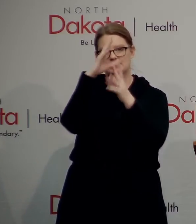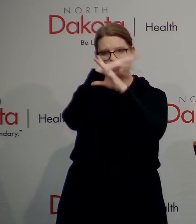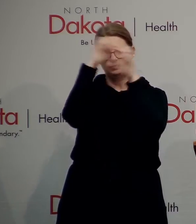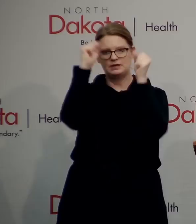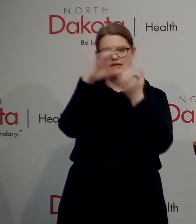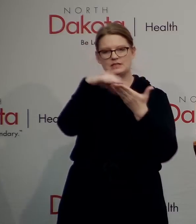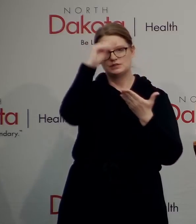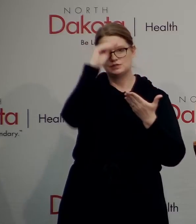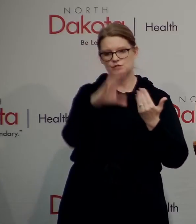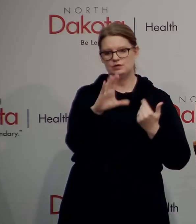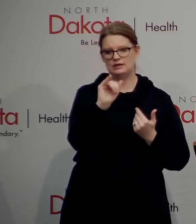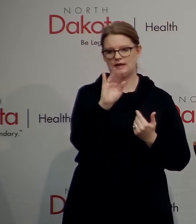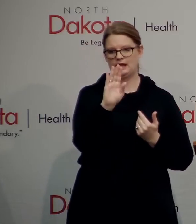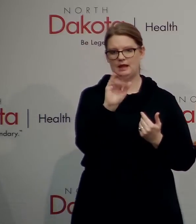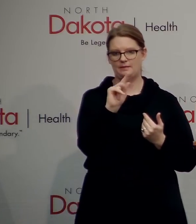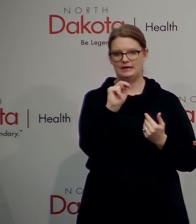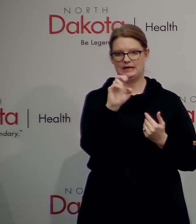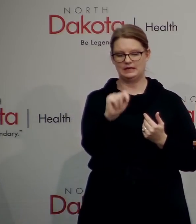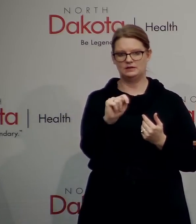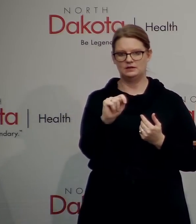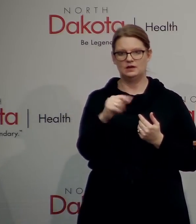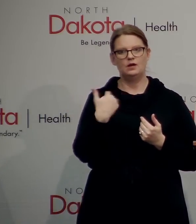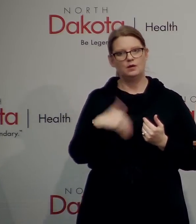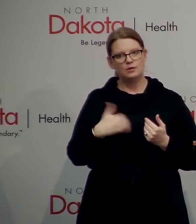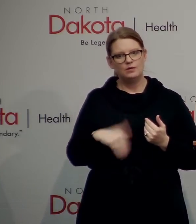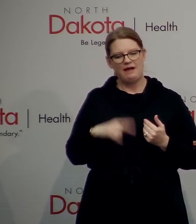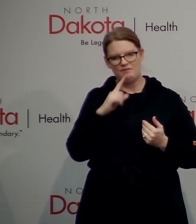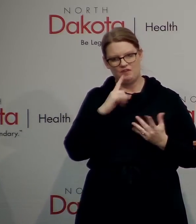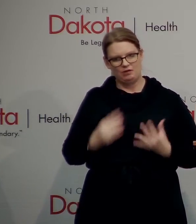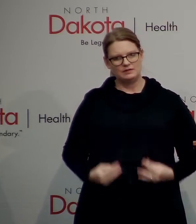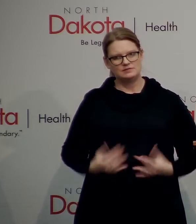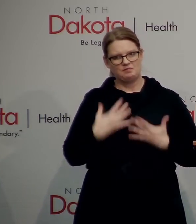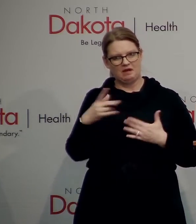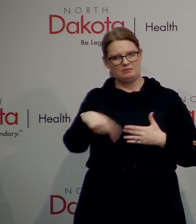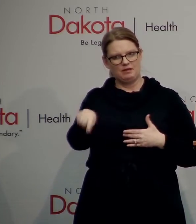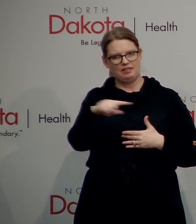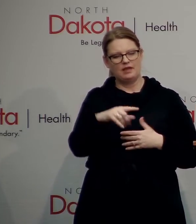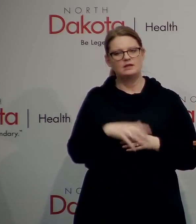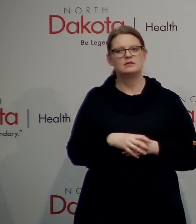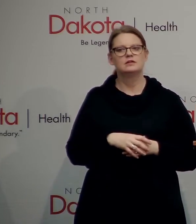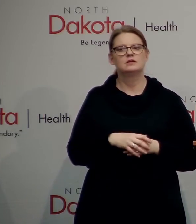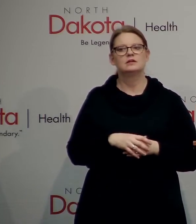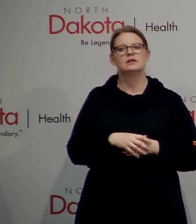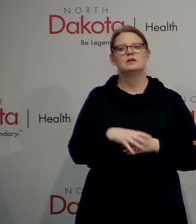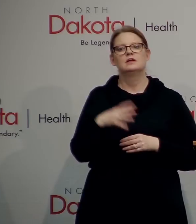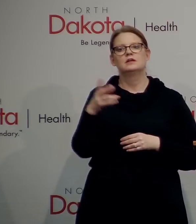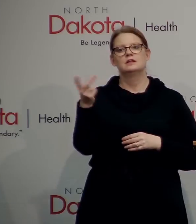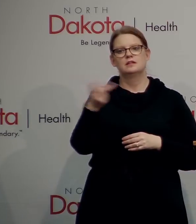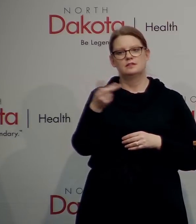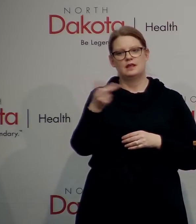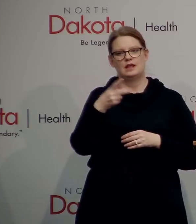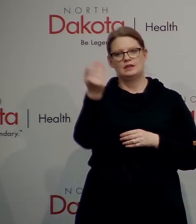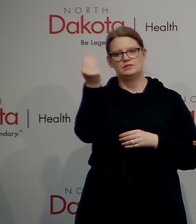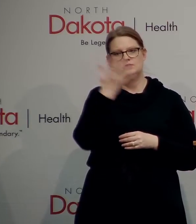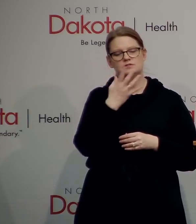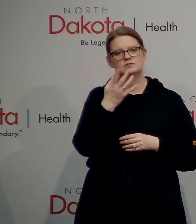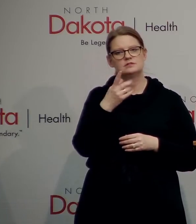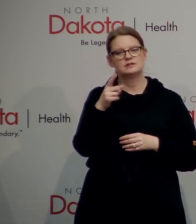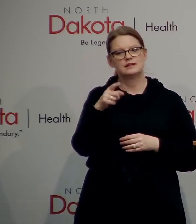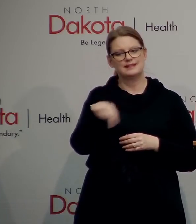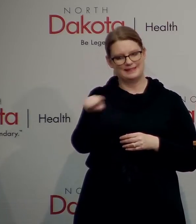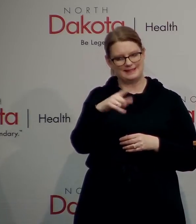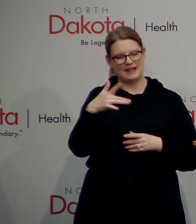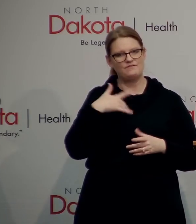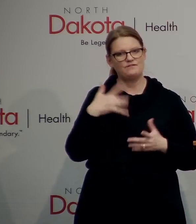cabinet. And I have to tell you that I'm inspired by them. They shared with us that they felt